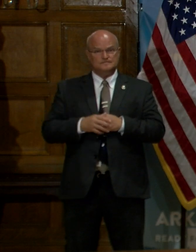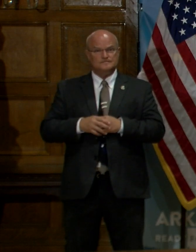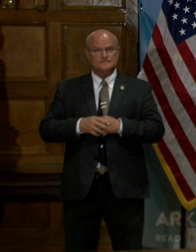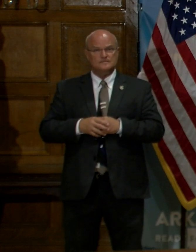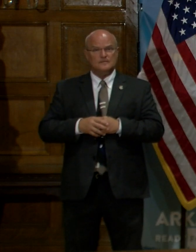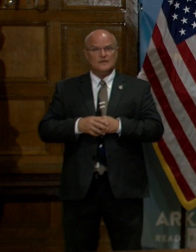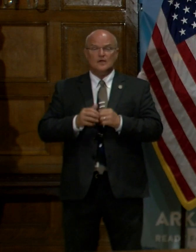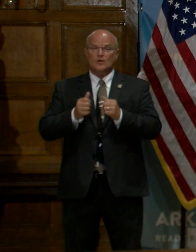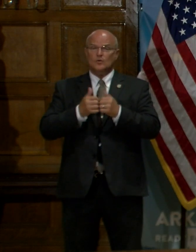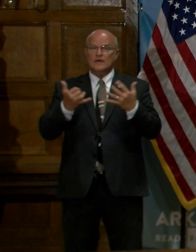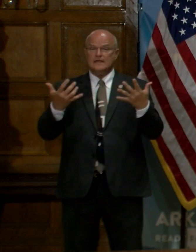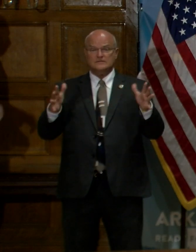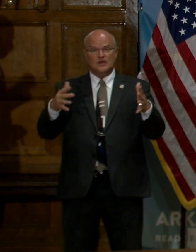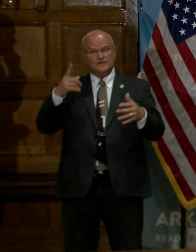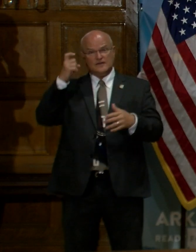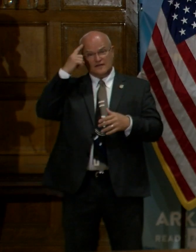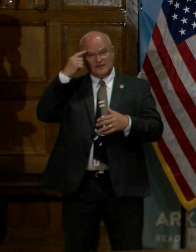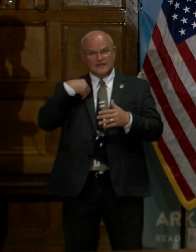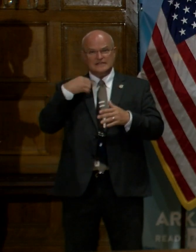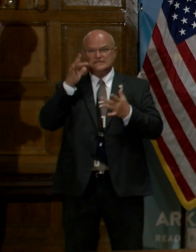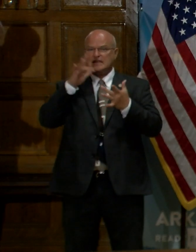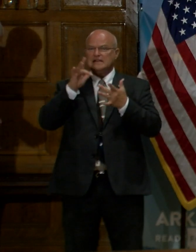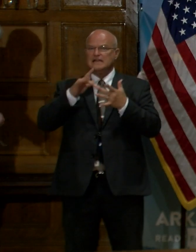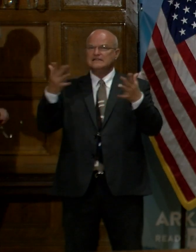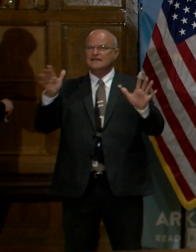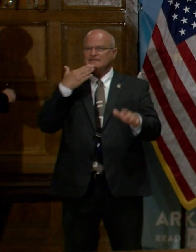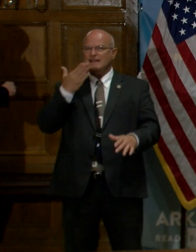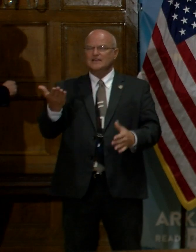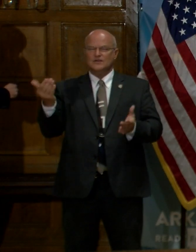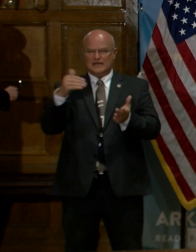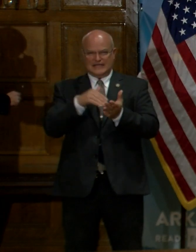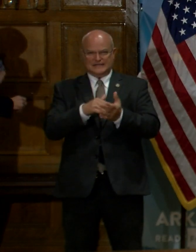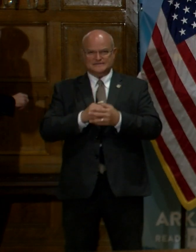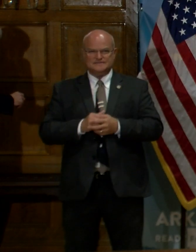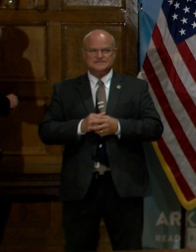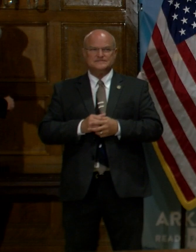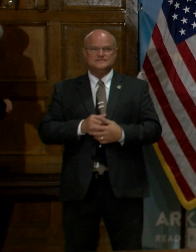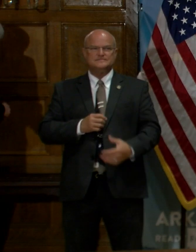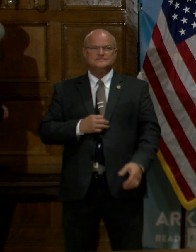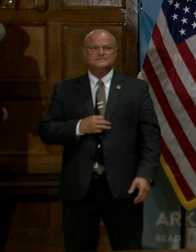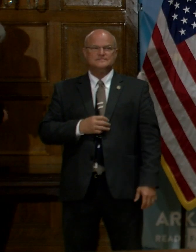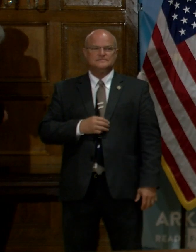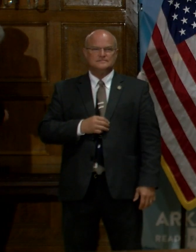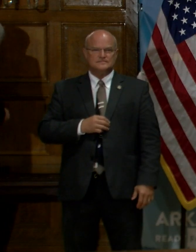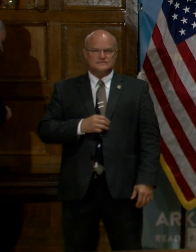And with that, that's all I have, Governor. That's the highlights. Thank you very much again.